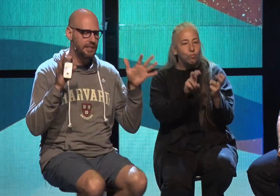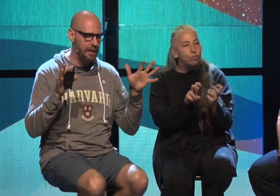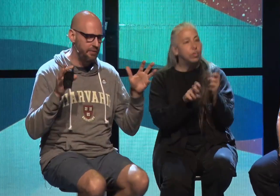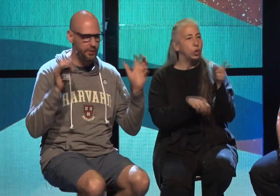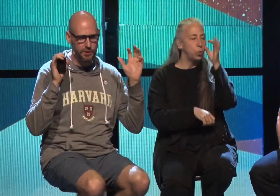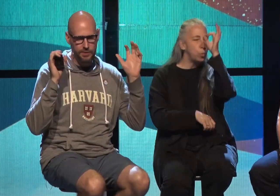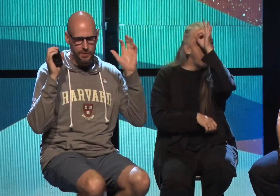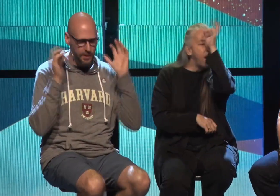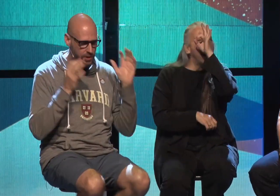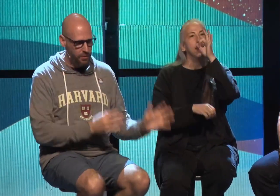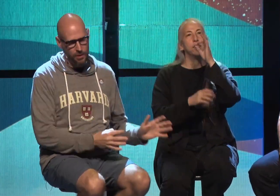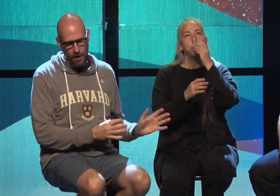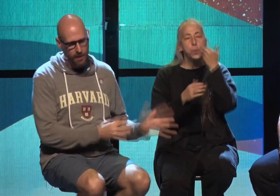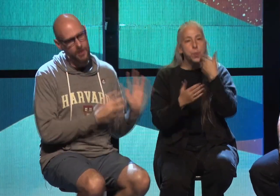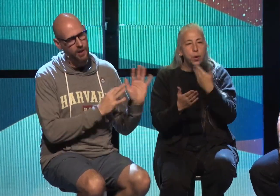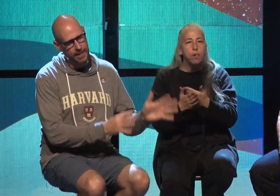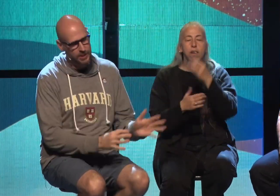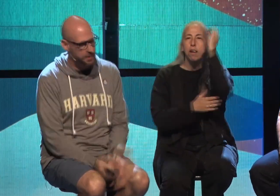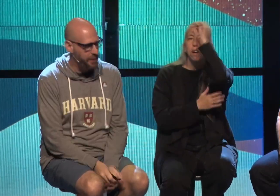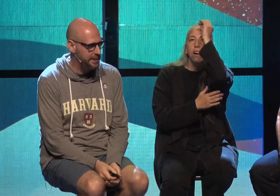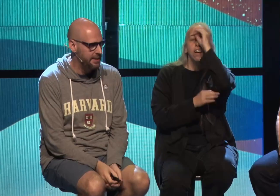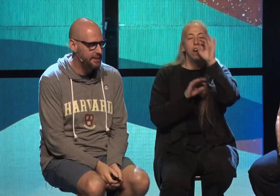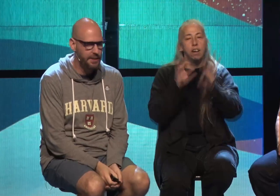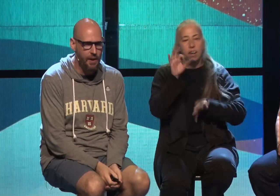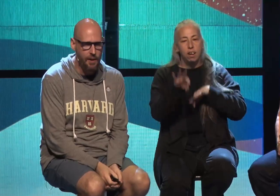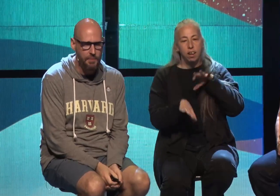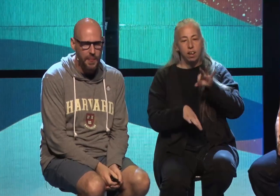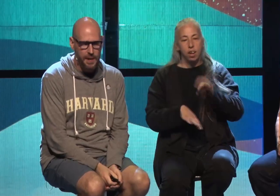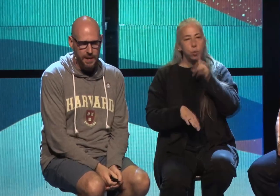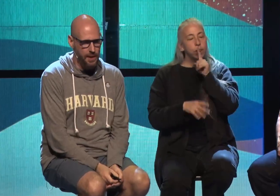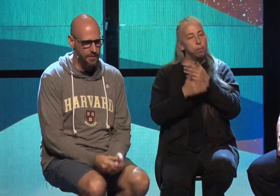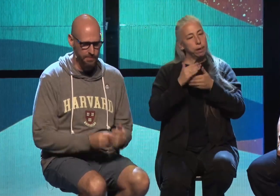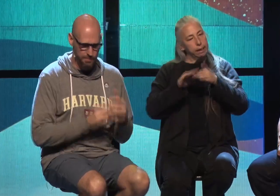wise, insightful. You are a non-anxious presence.